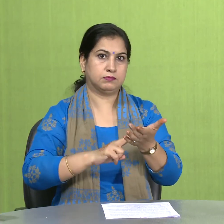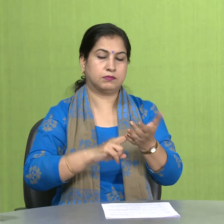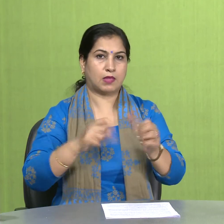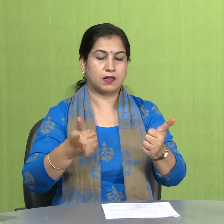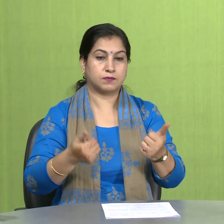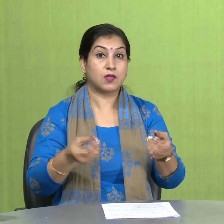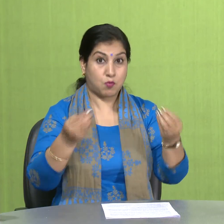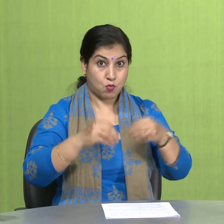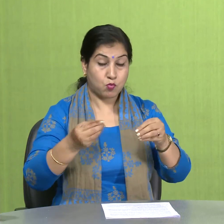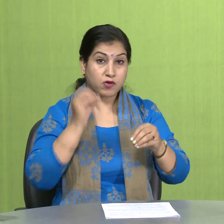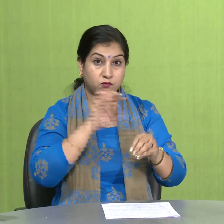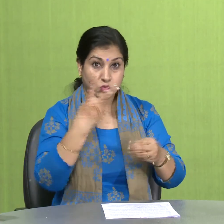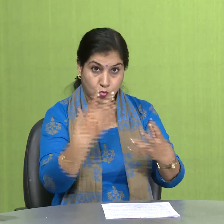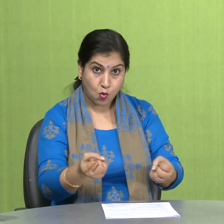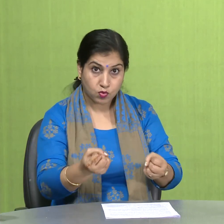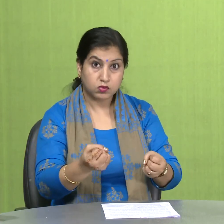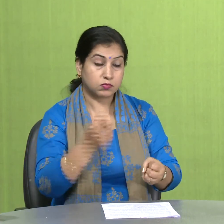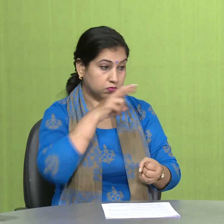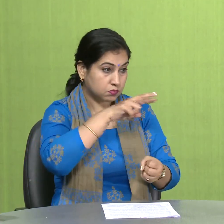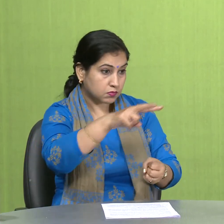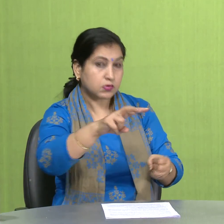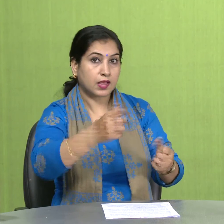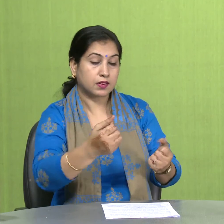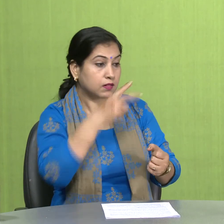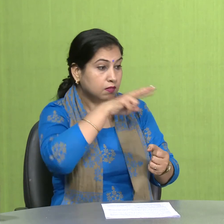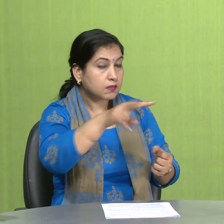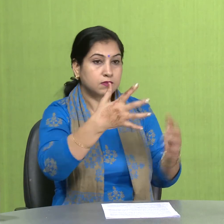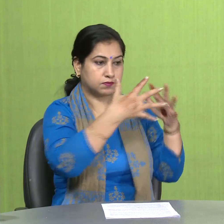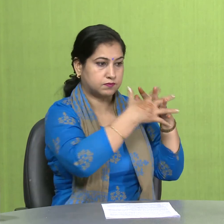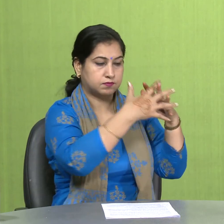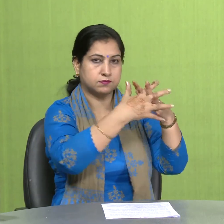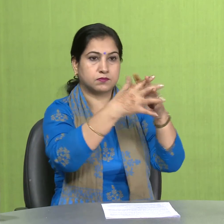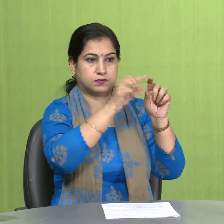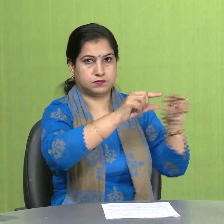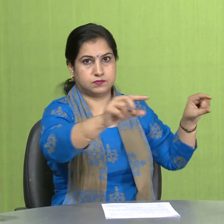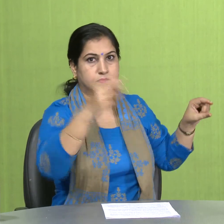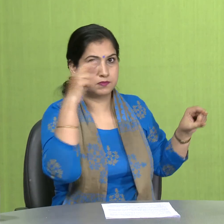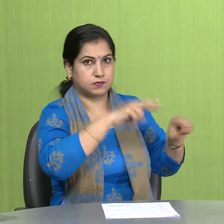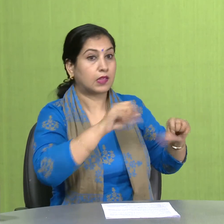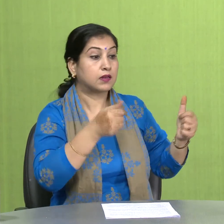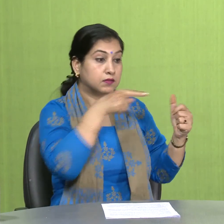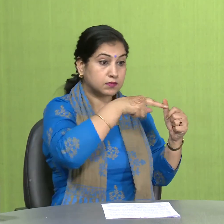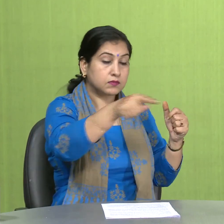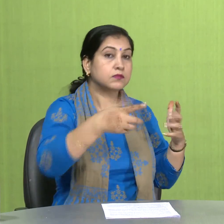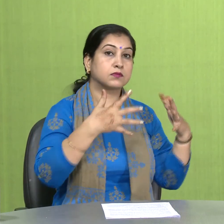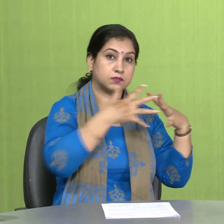For more information, you may visit our website at